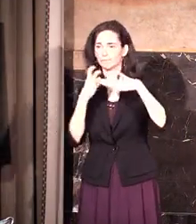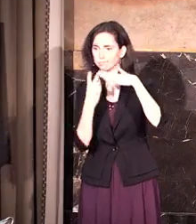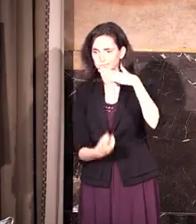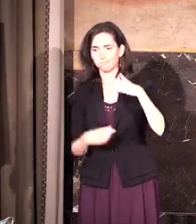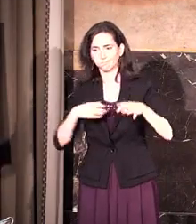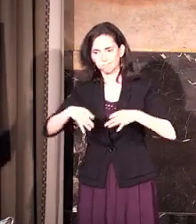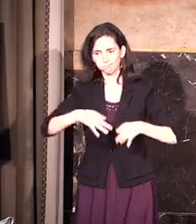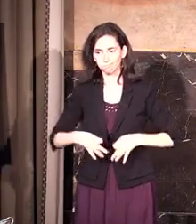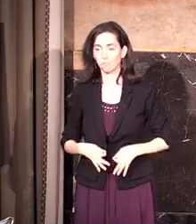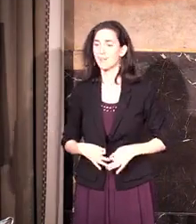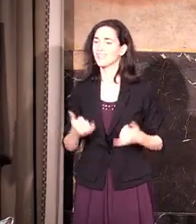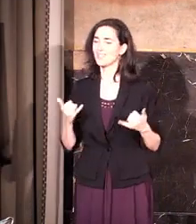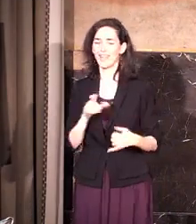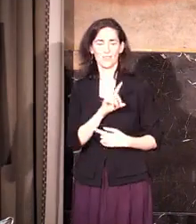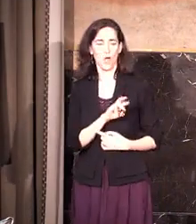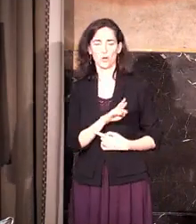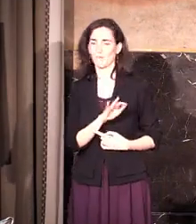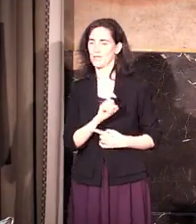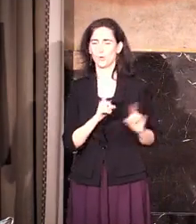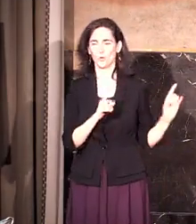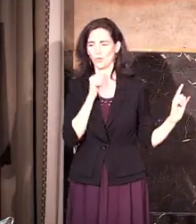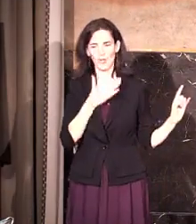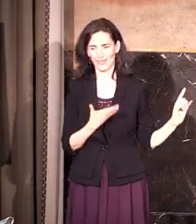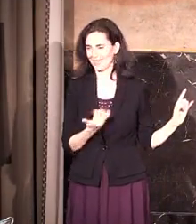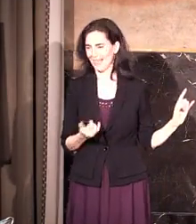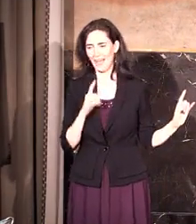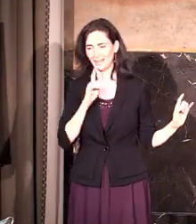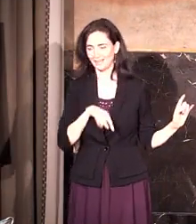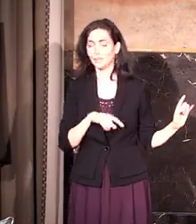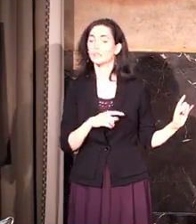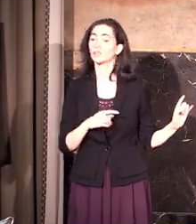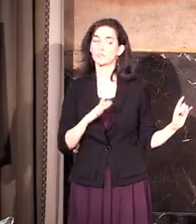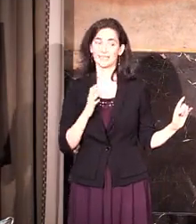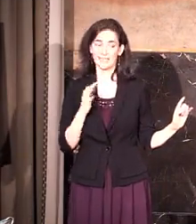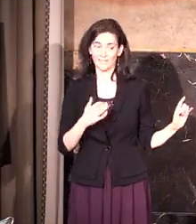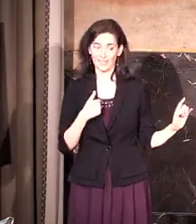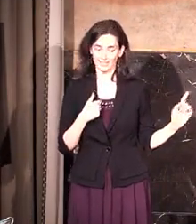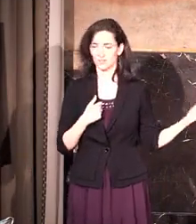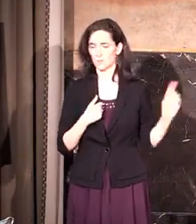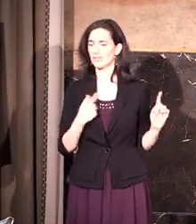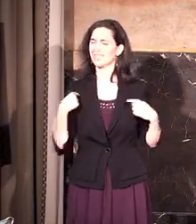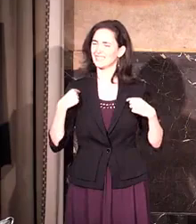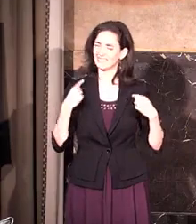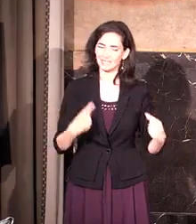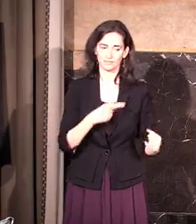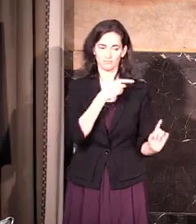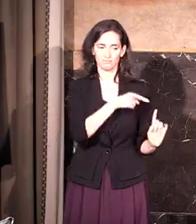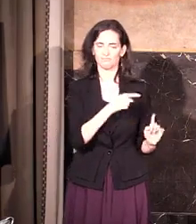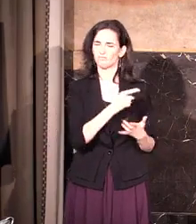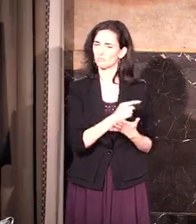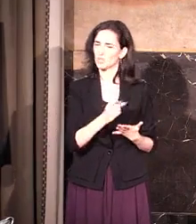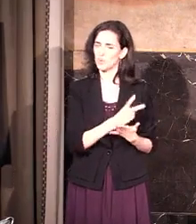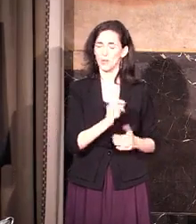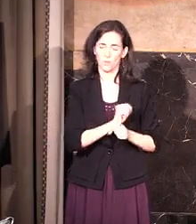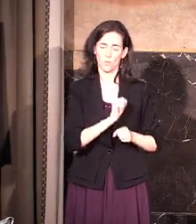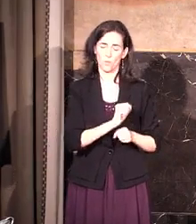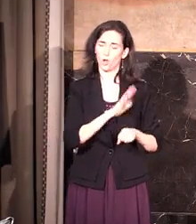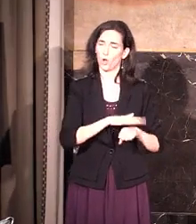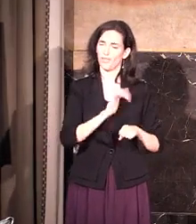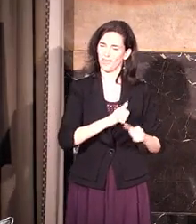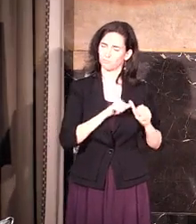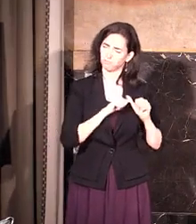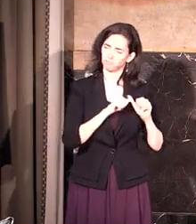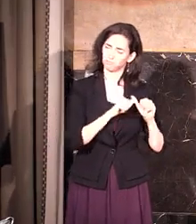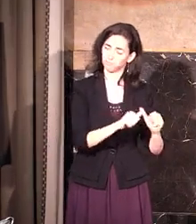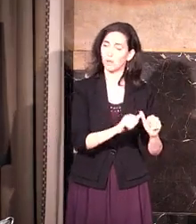me today, otherwise I'd ask him to come up because he's been working on this practically nonstop for the last couple of weeks. But we have a